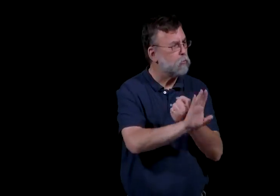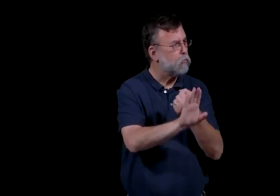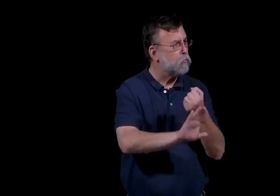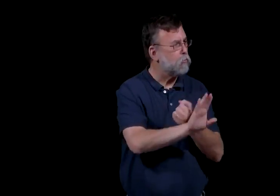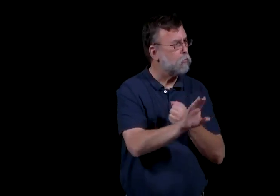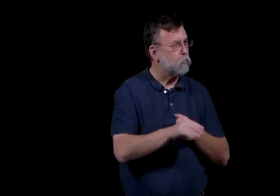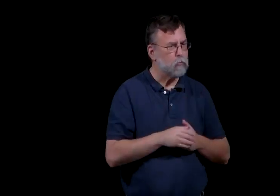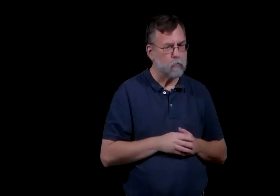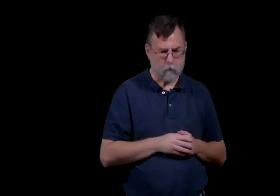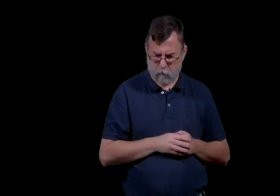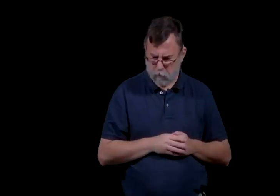protection,